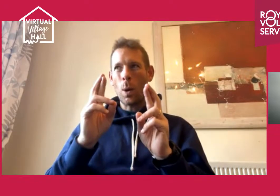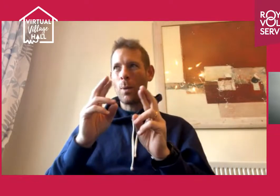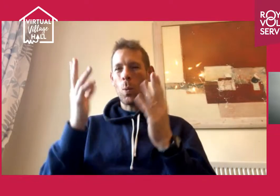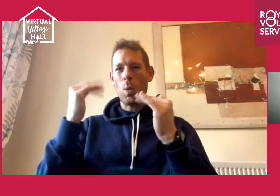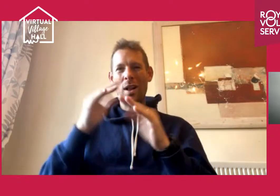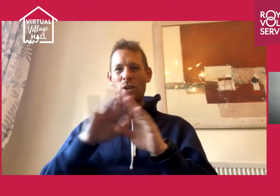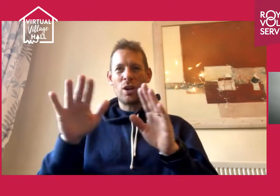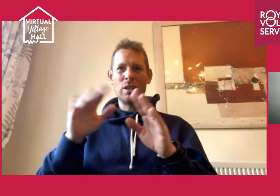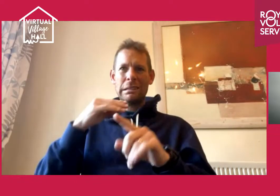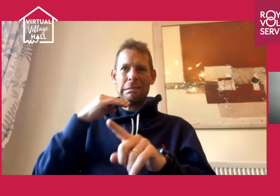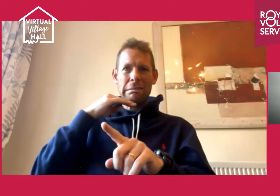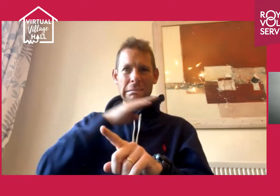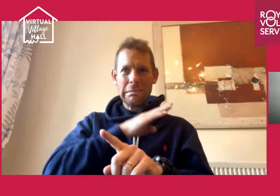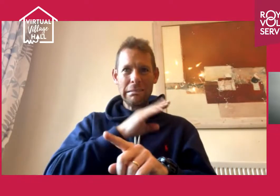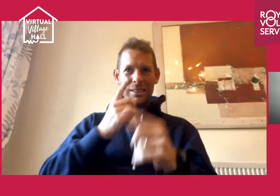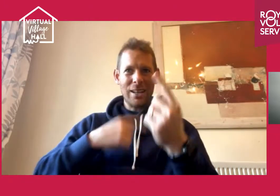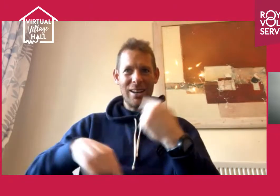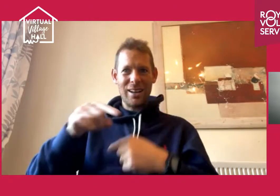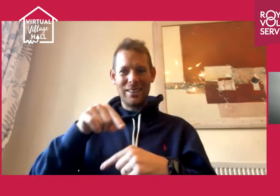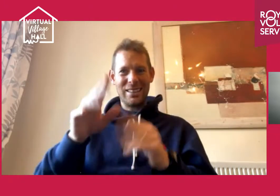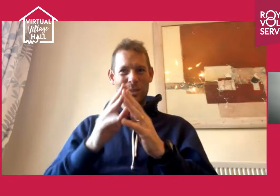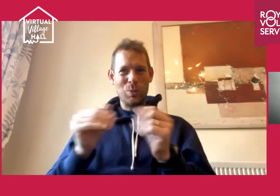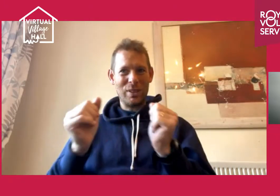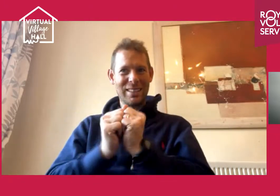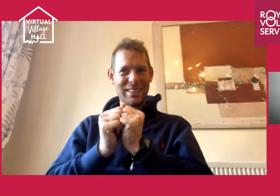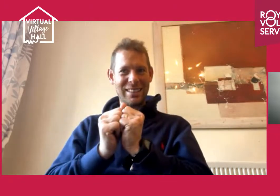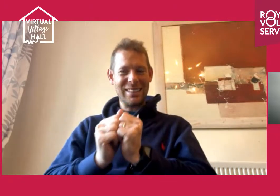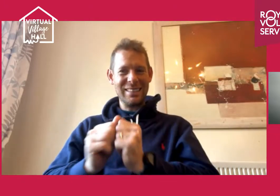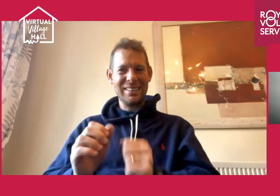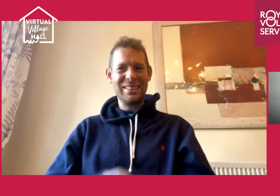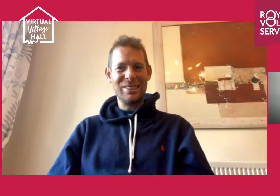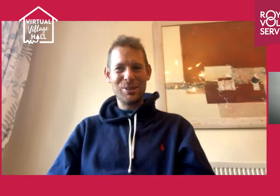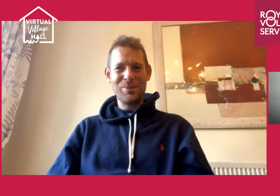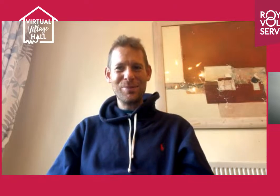whatever you're doing, and hopefully the weather isn't too cruel to us this weekend.